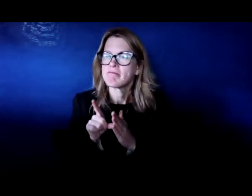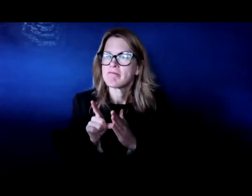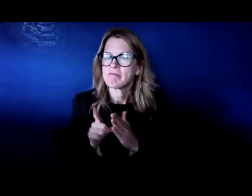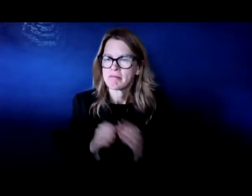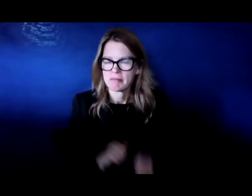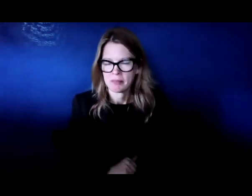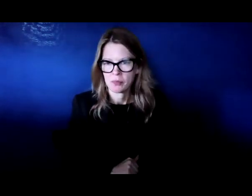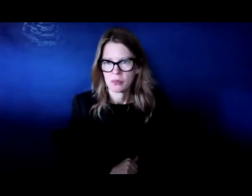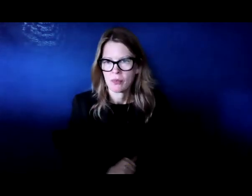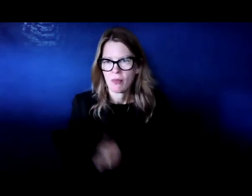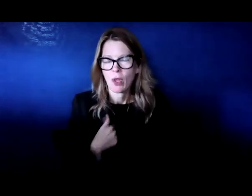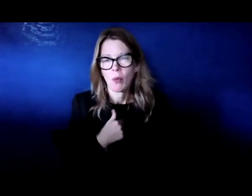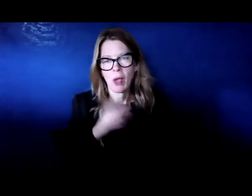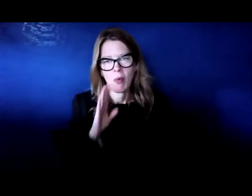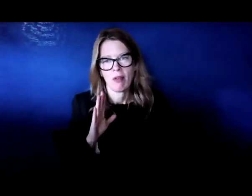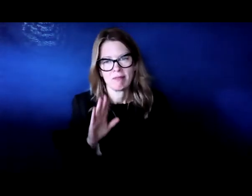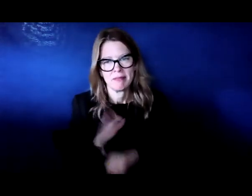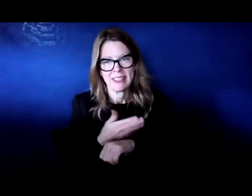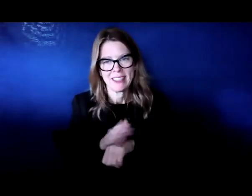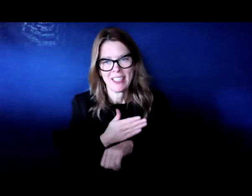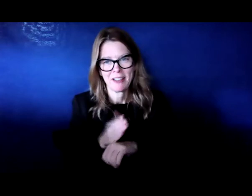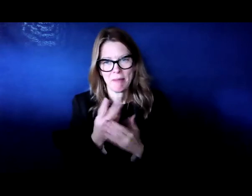As long as we get them both in.